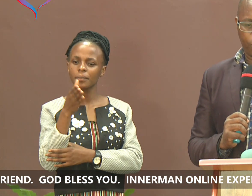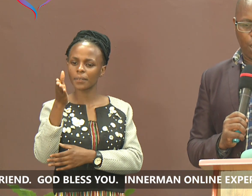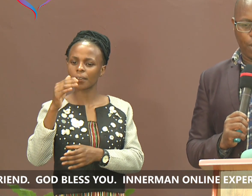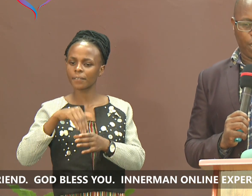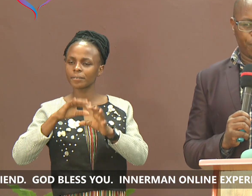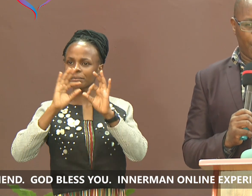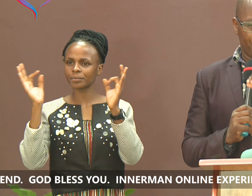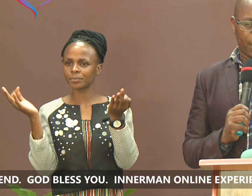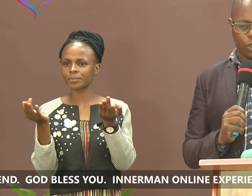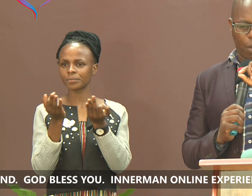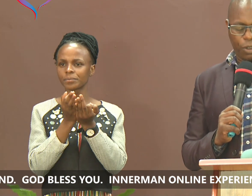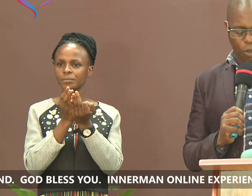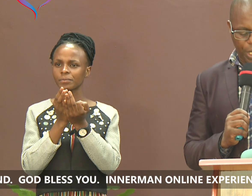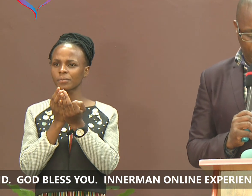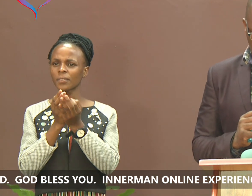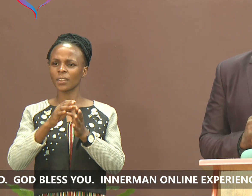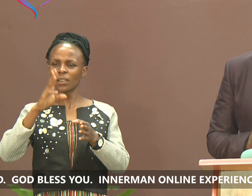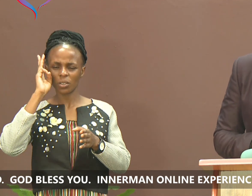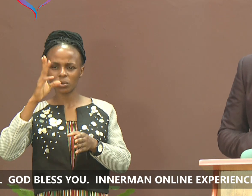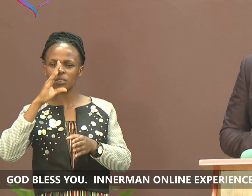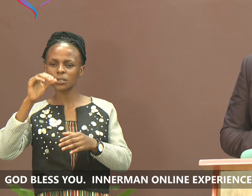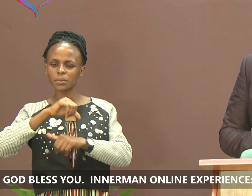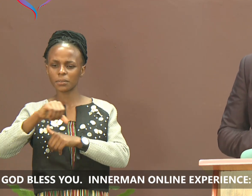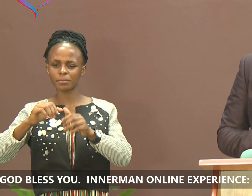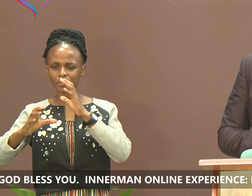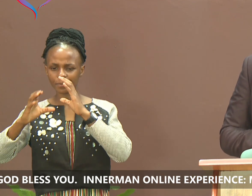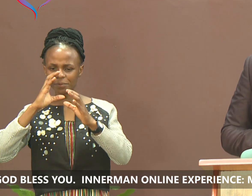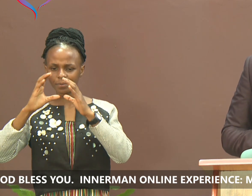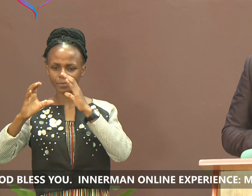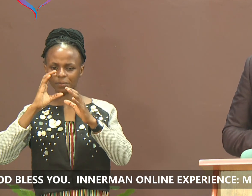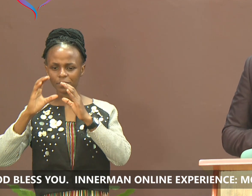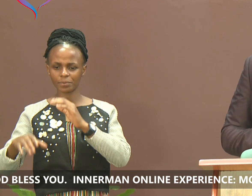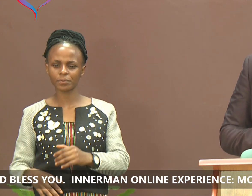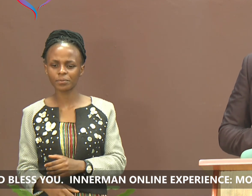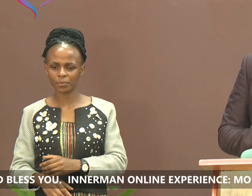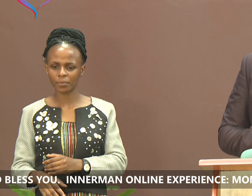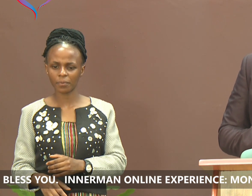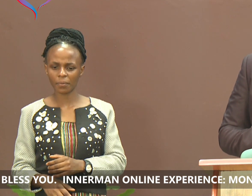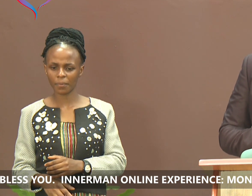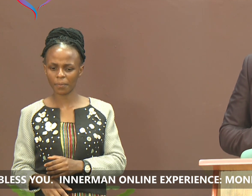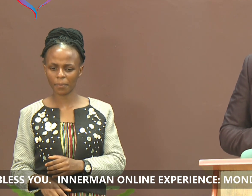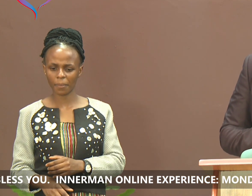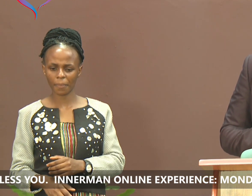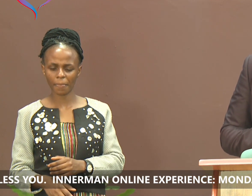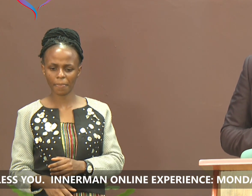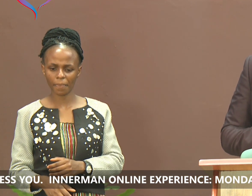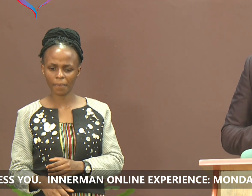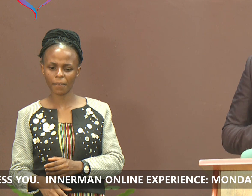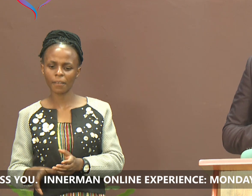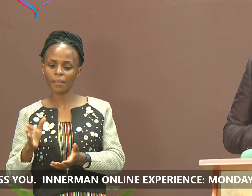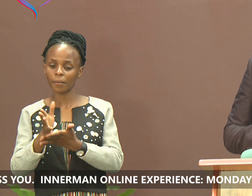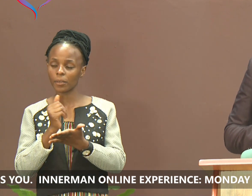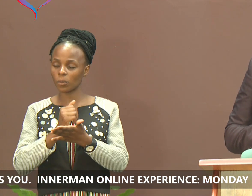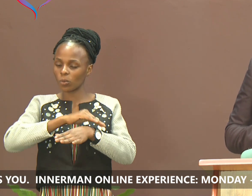said I'll basically talk about communication. Nja kwogera nagamye nja kwogera nnyo ku ngeri gye tuwuliziganya mu kwogeraganya. Everything started